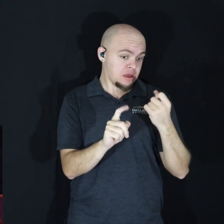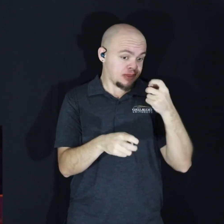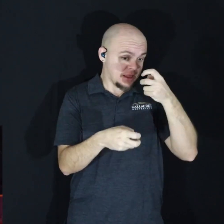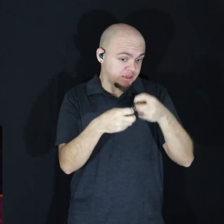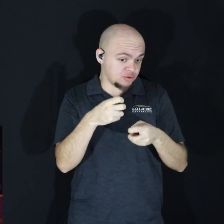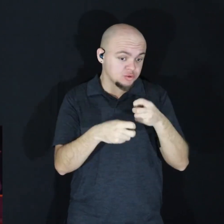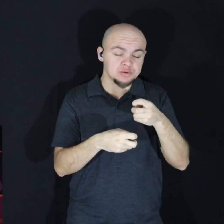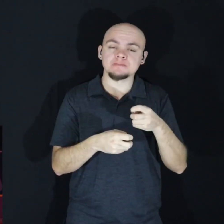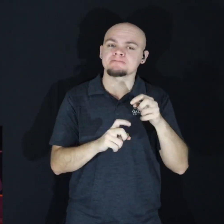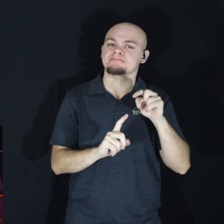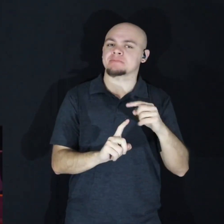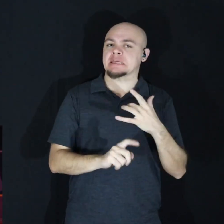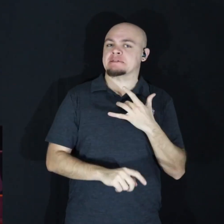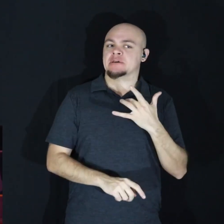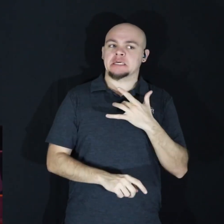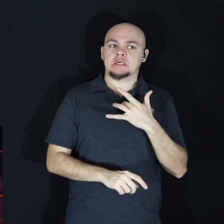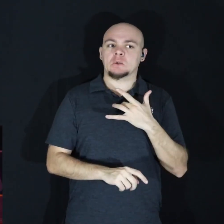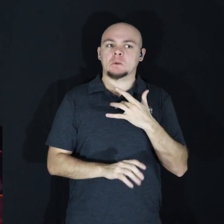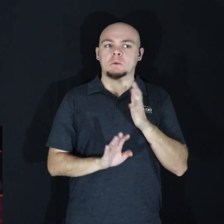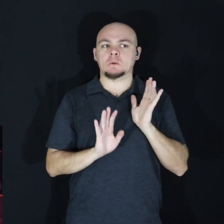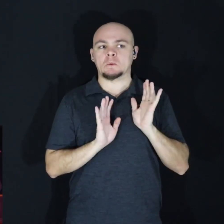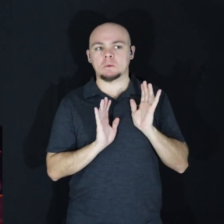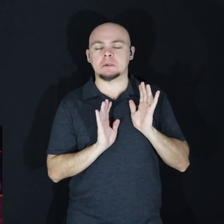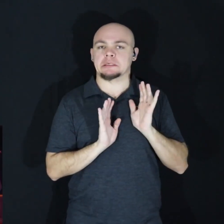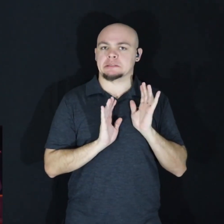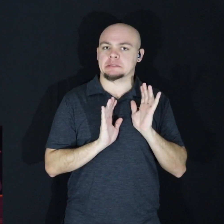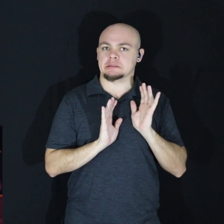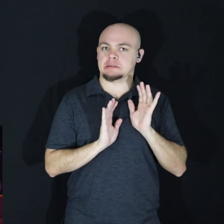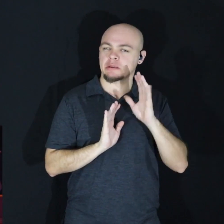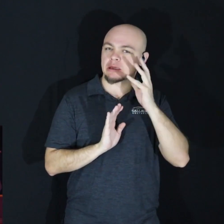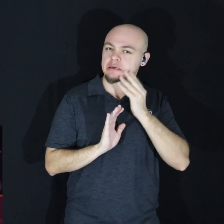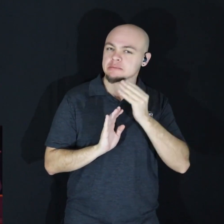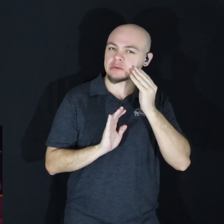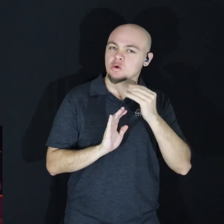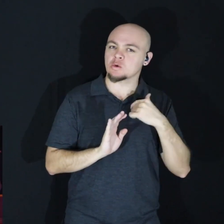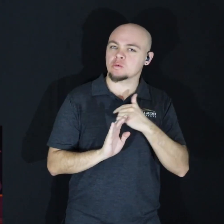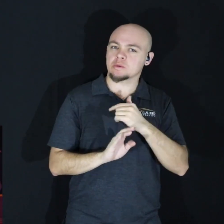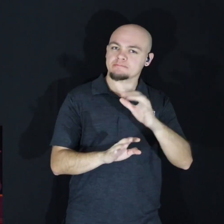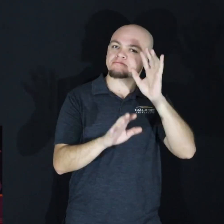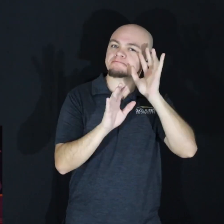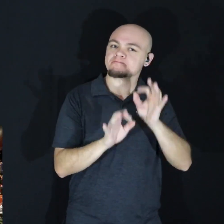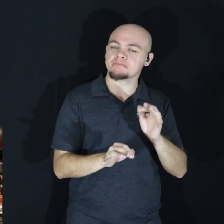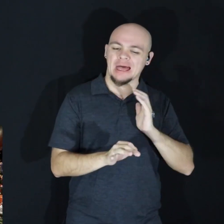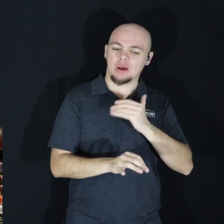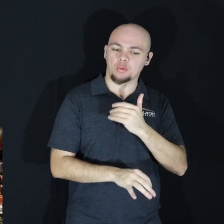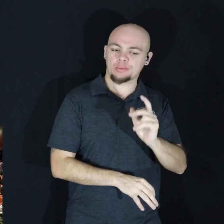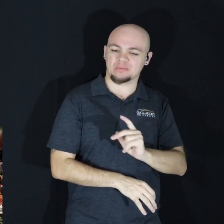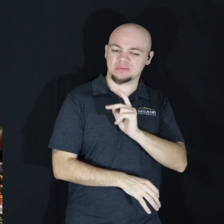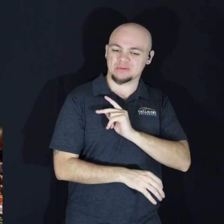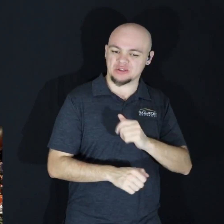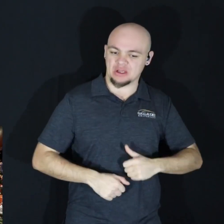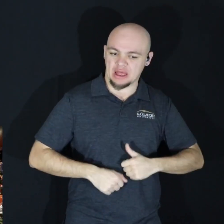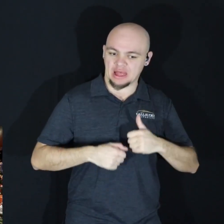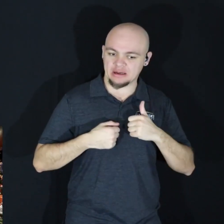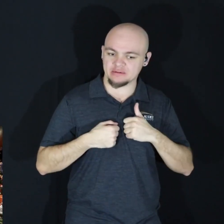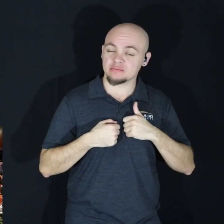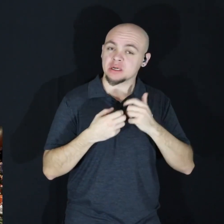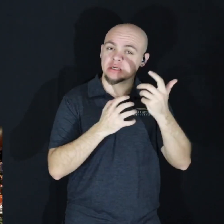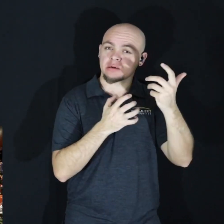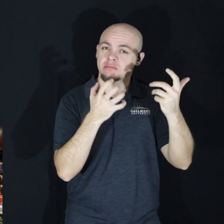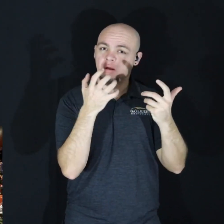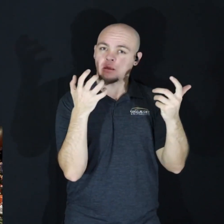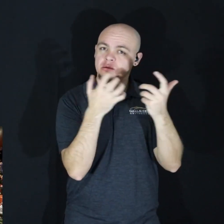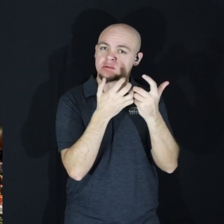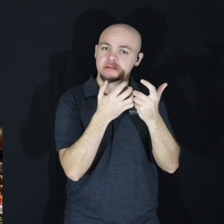like they can be led back to the experiences that we made in our personal lives. But if we align them with